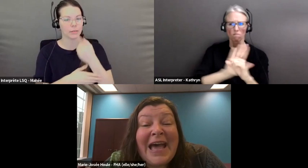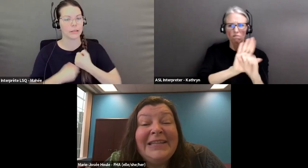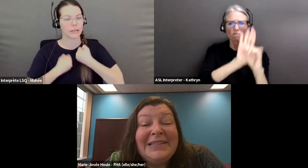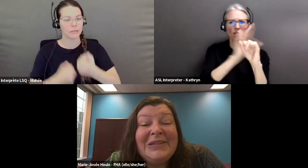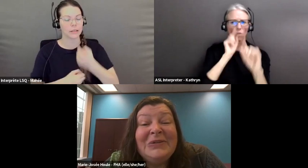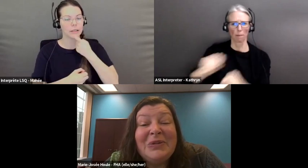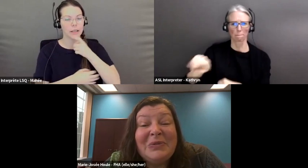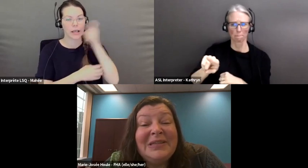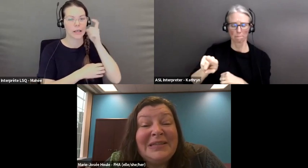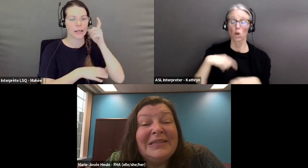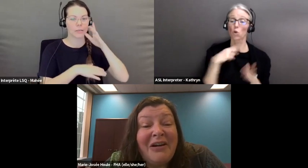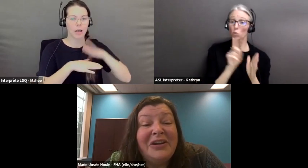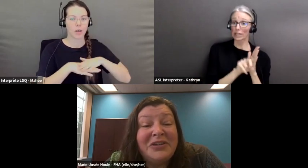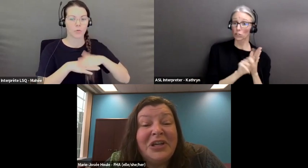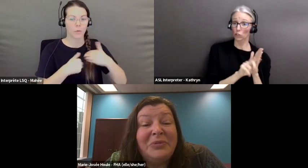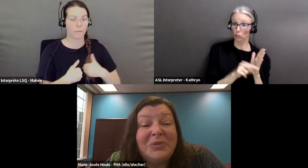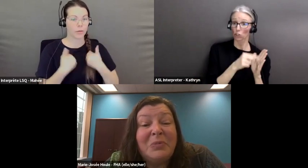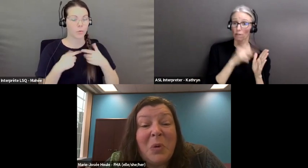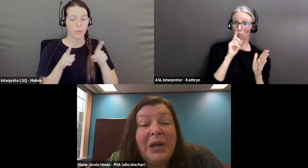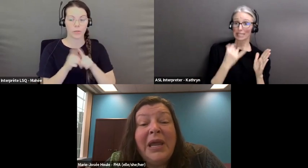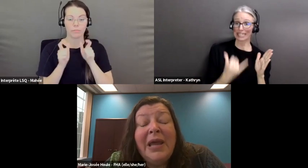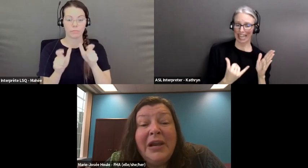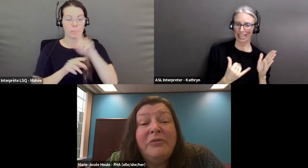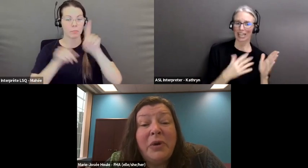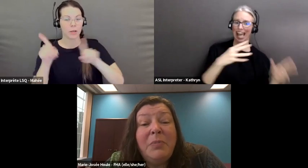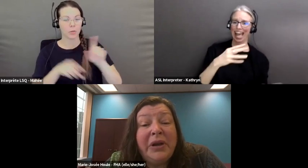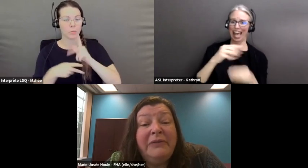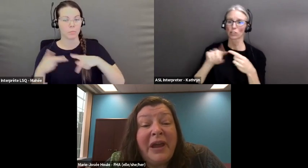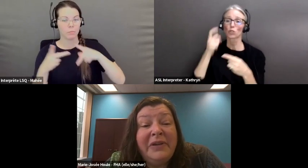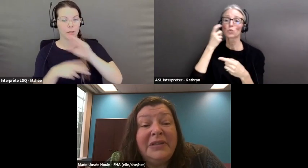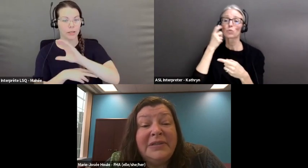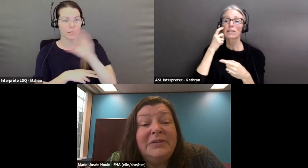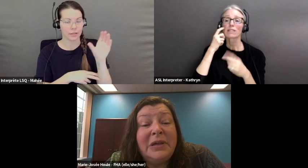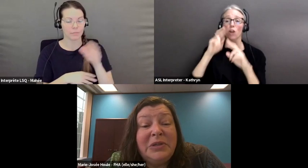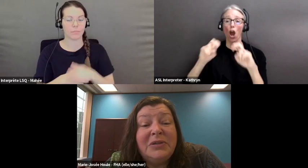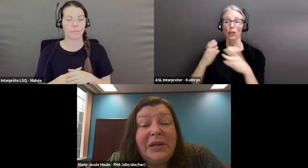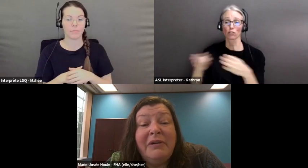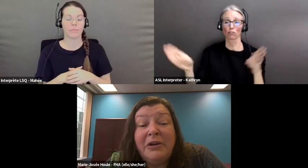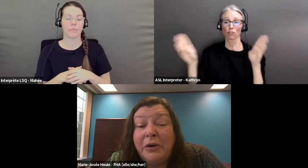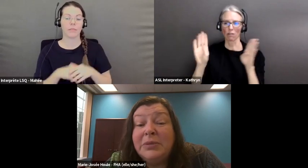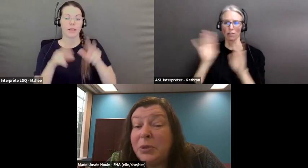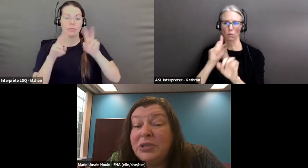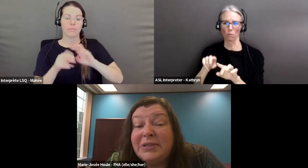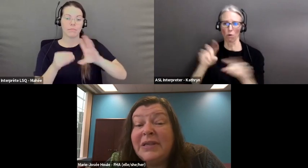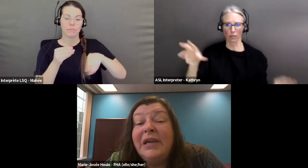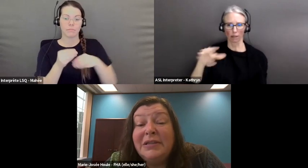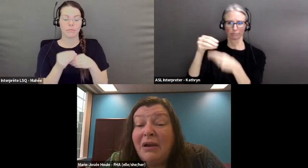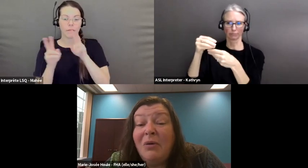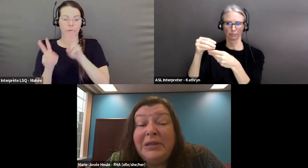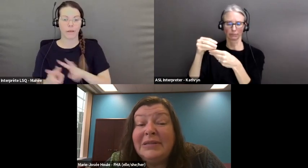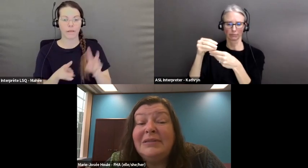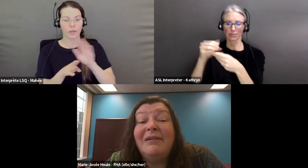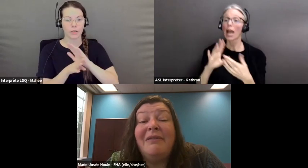today adds to the recent Auditor General's report and a growing body of evidence to demonstrate that current approaches